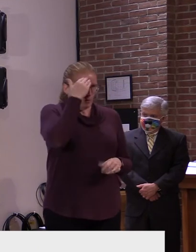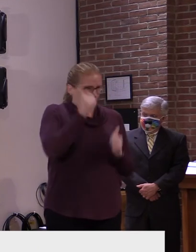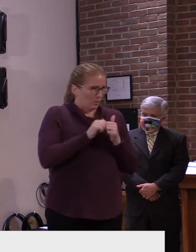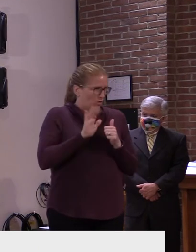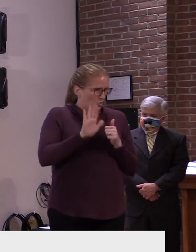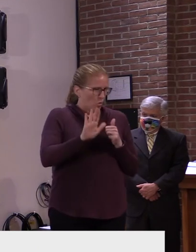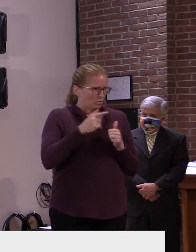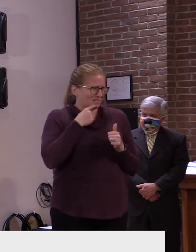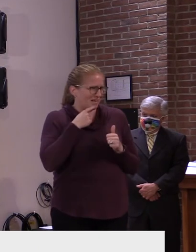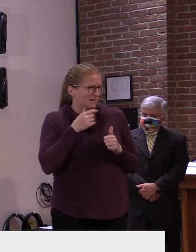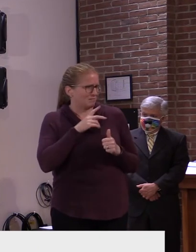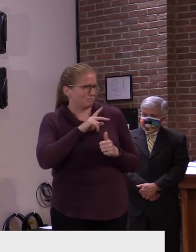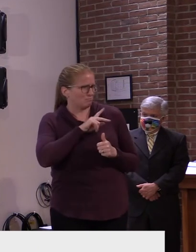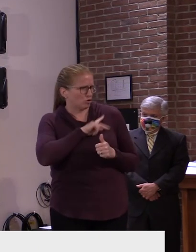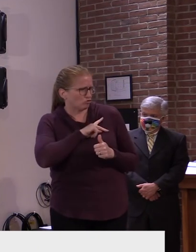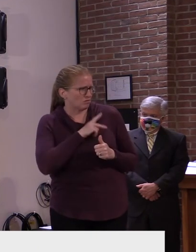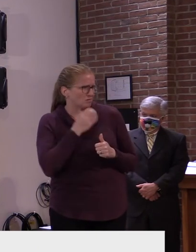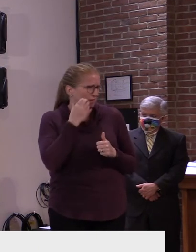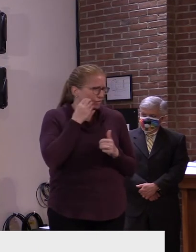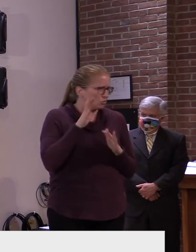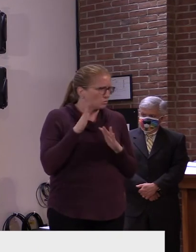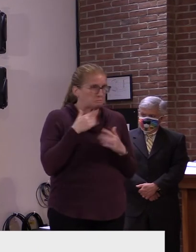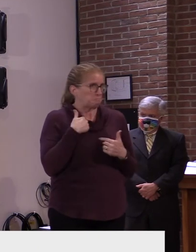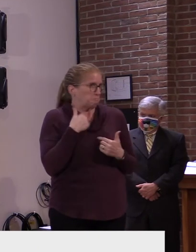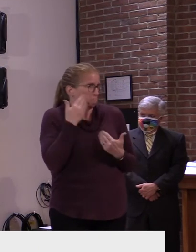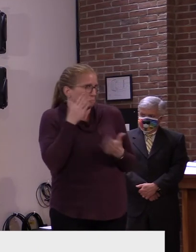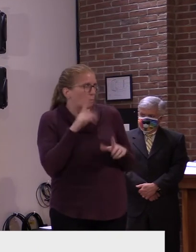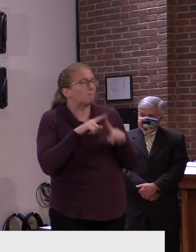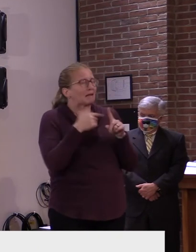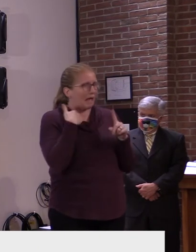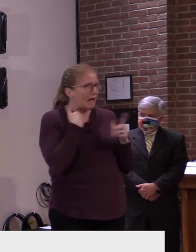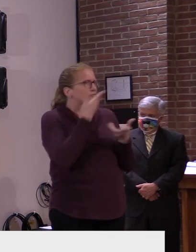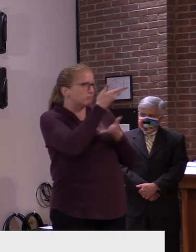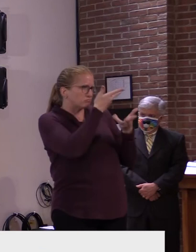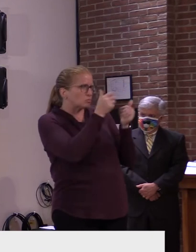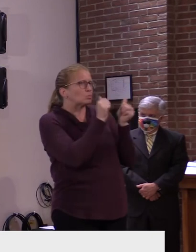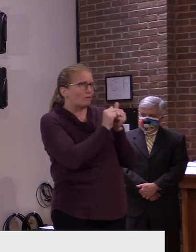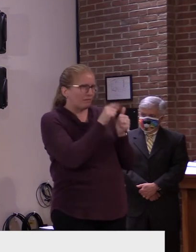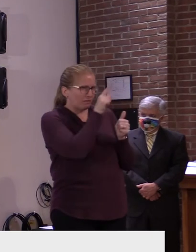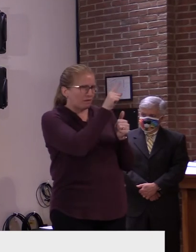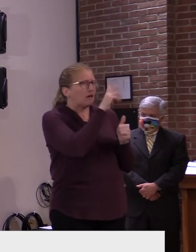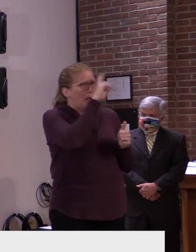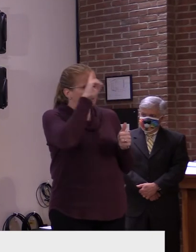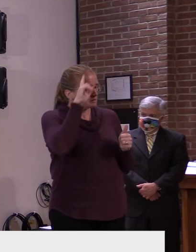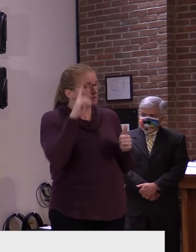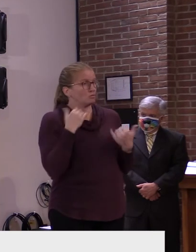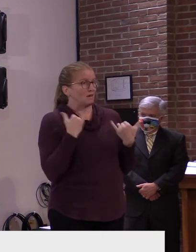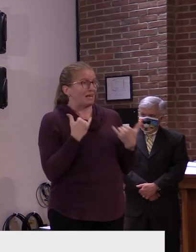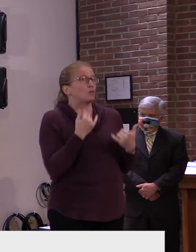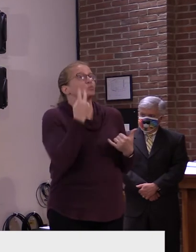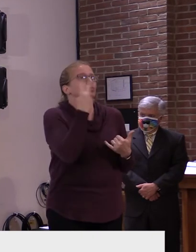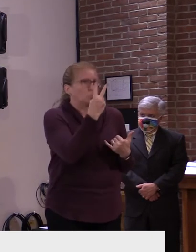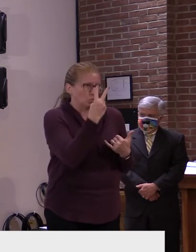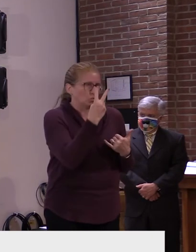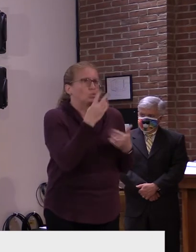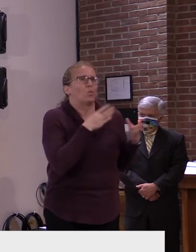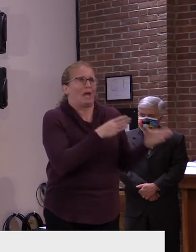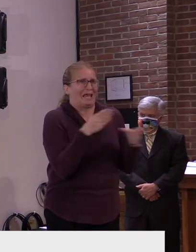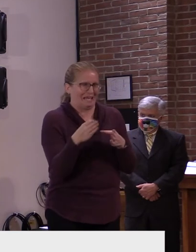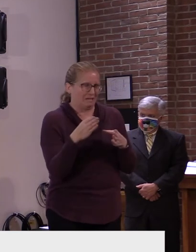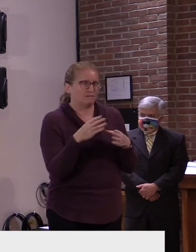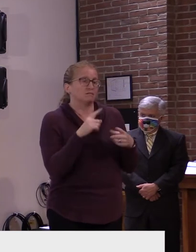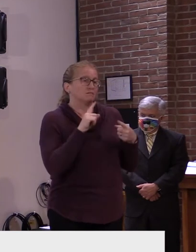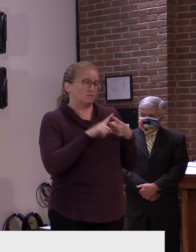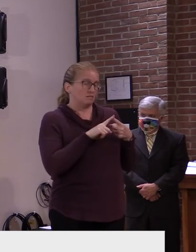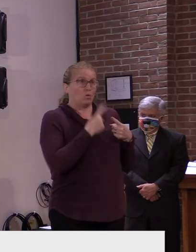i do know from ongoing conversations with uh leadership at the hospital that two main forms of communication workarounds have been established one they have an